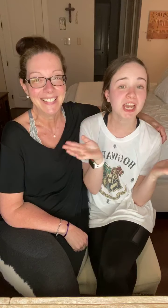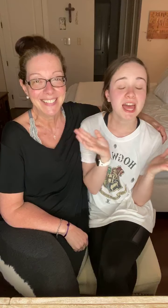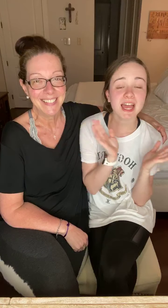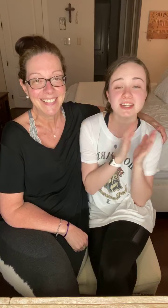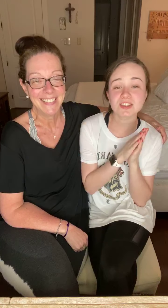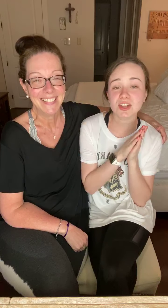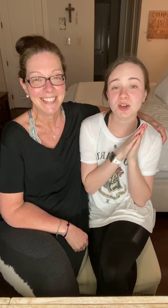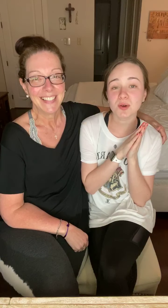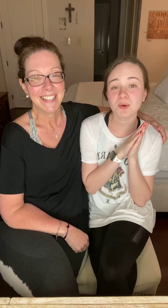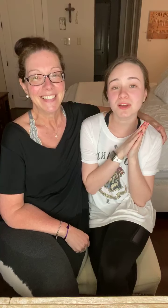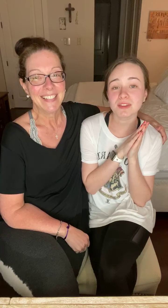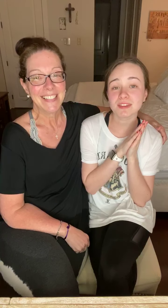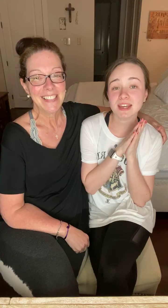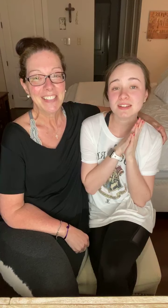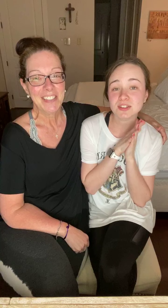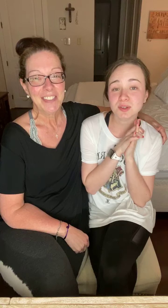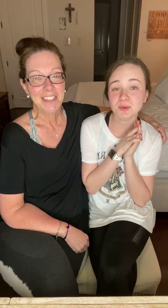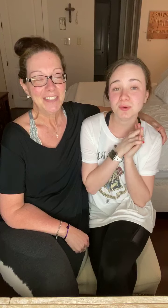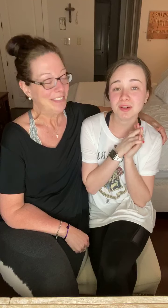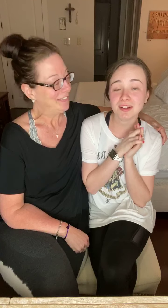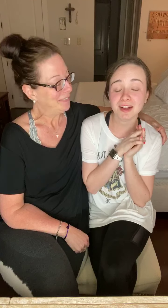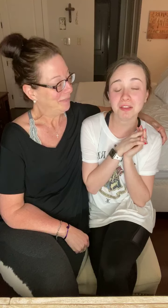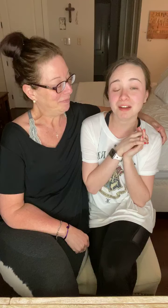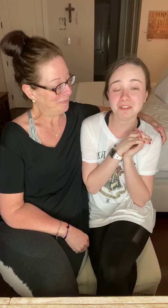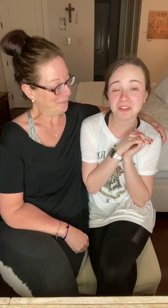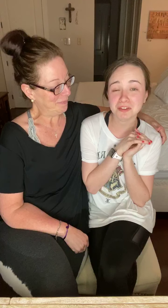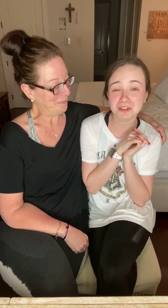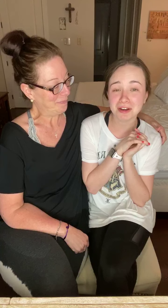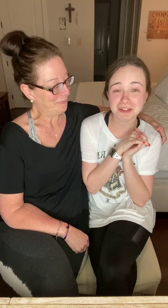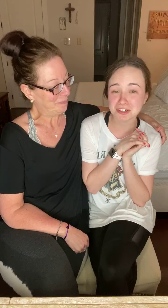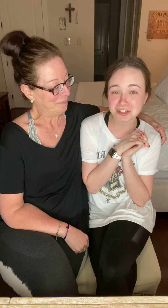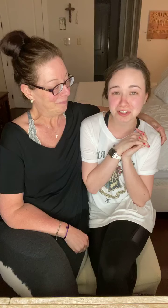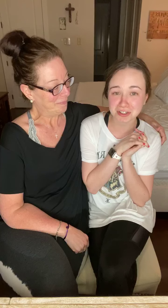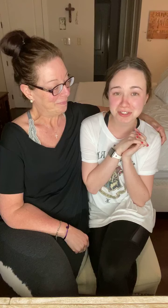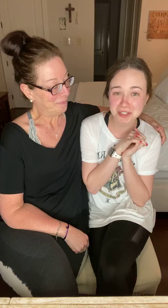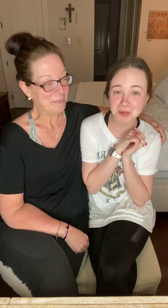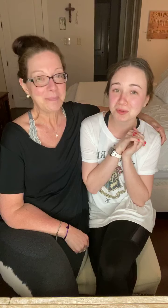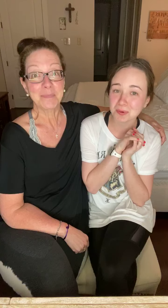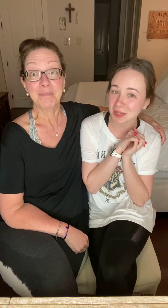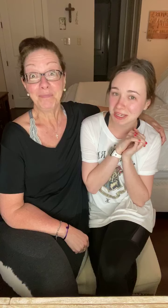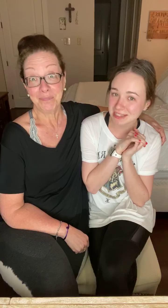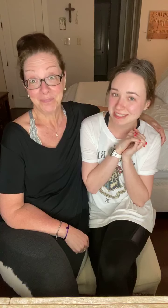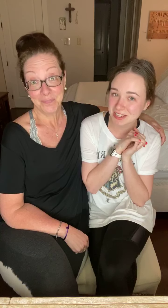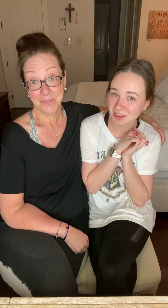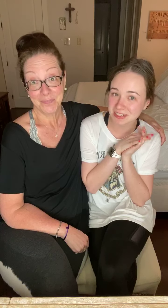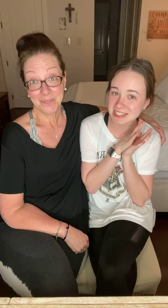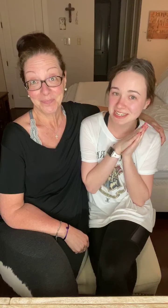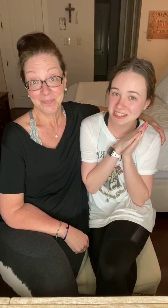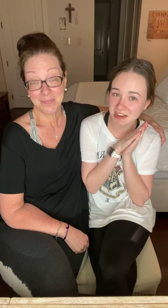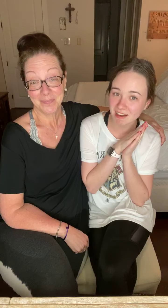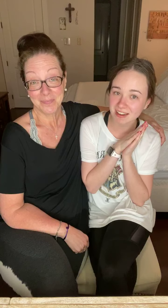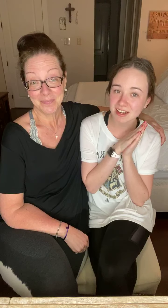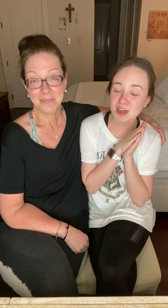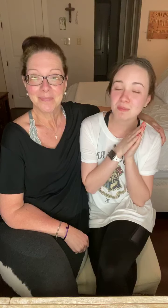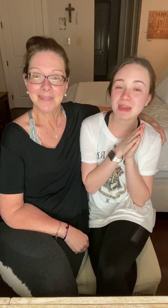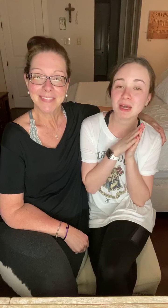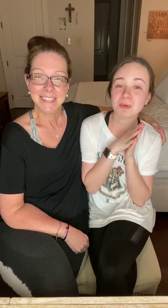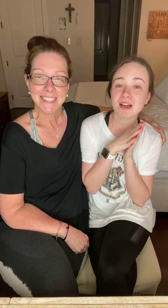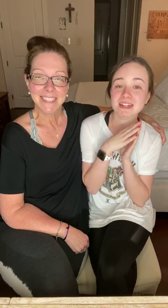And so they do, a lot of the youngsters, the cool kids on TikTok, make up a lot of